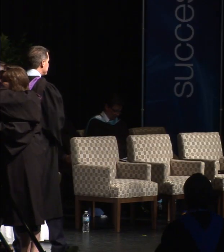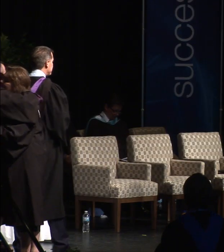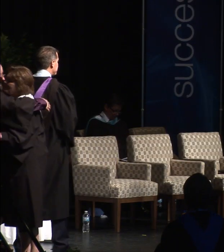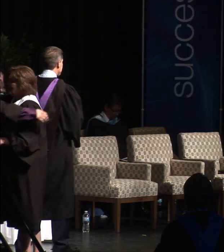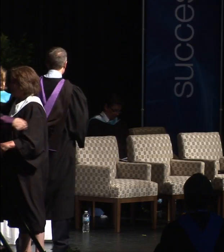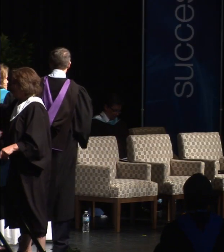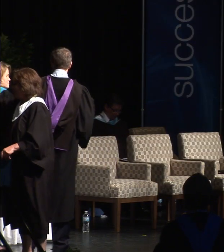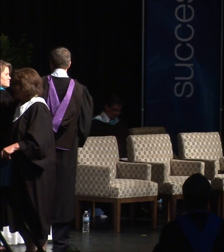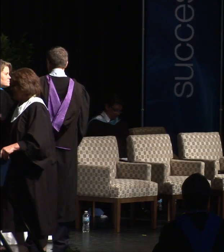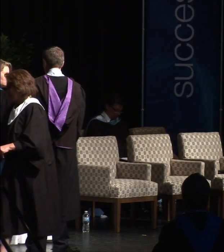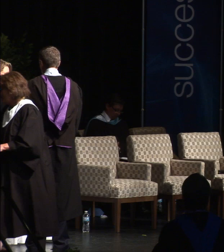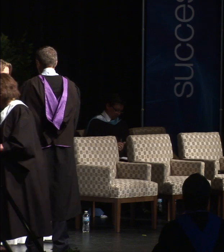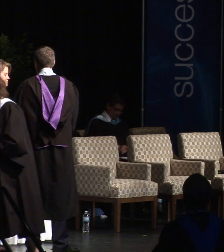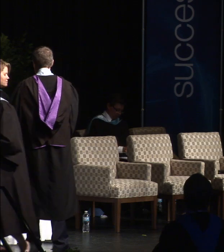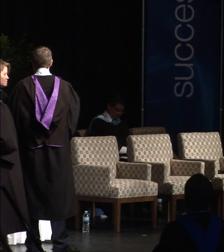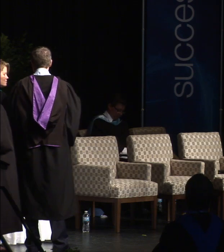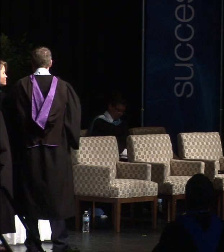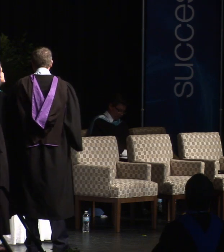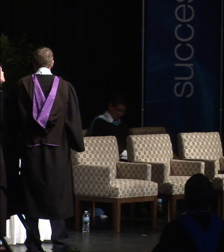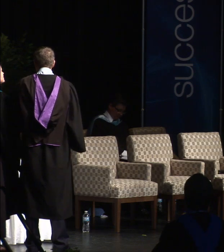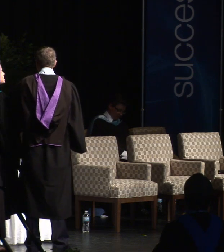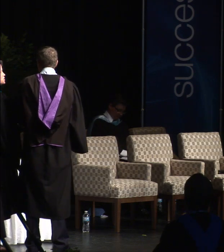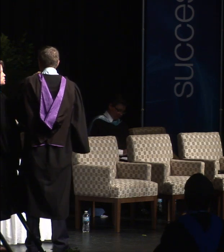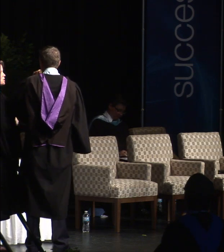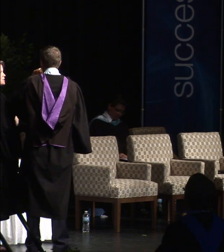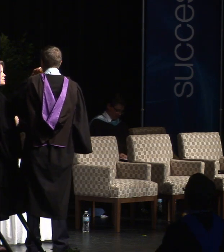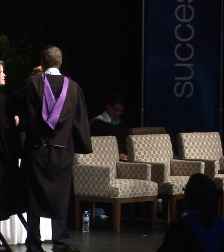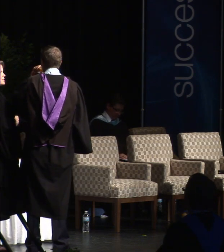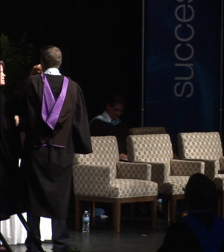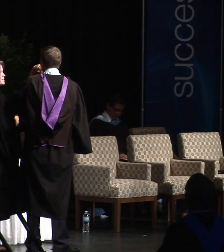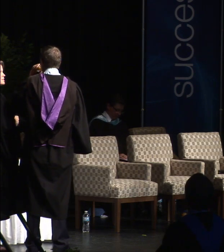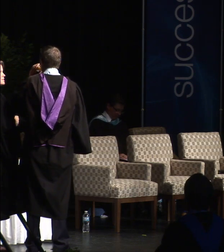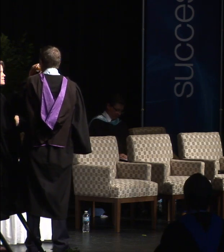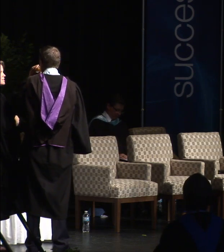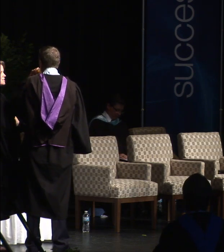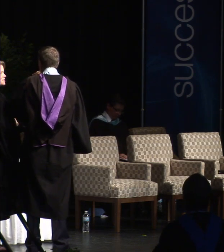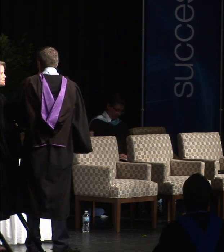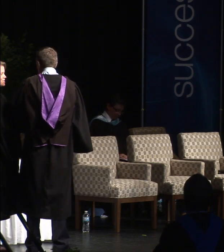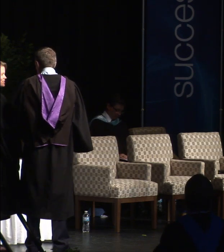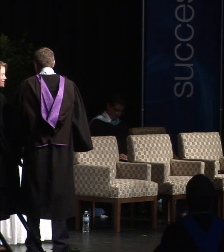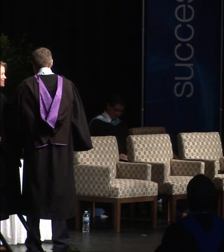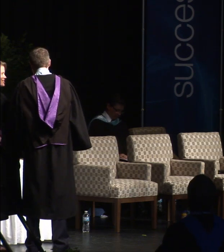For the Diploma in Human Services Therapeutic Recreation,